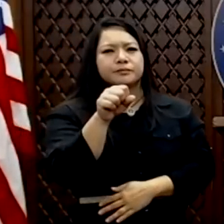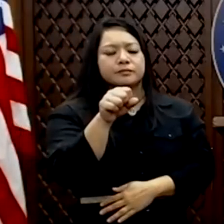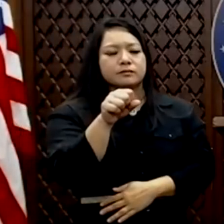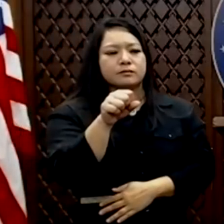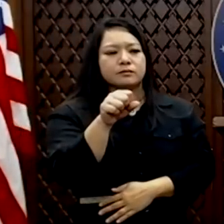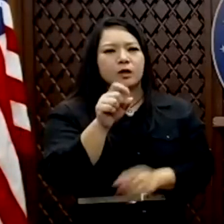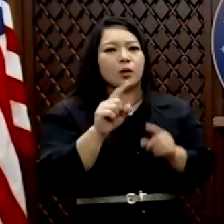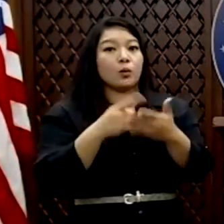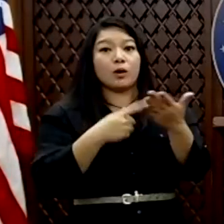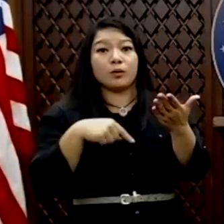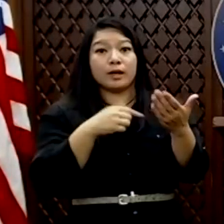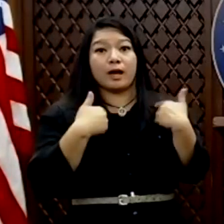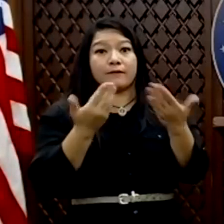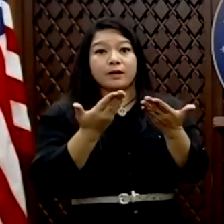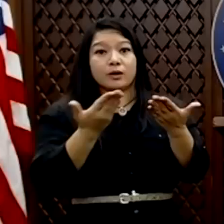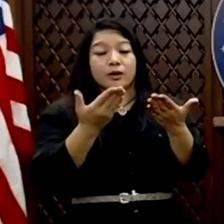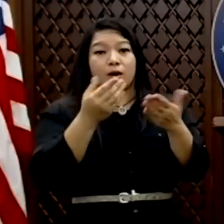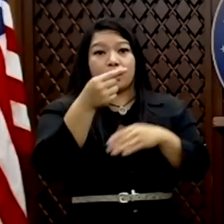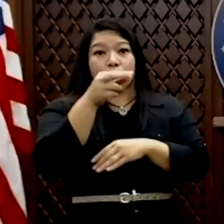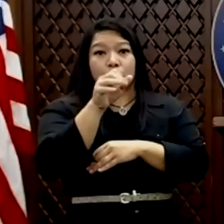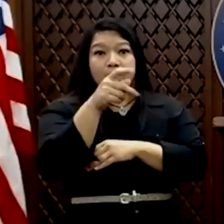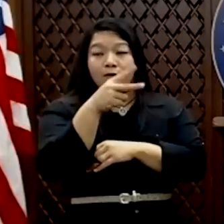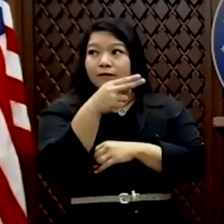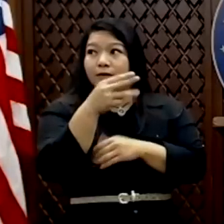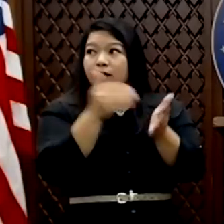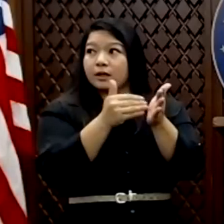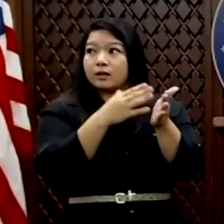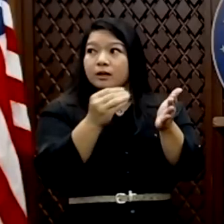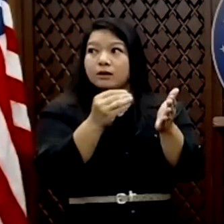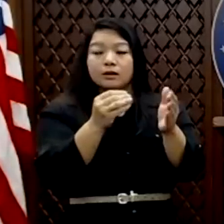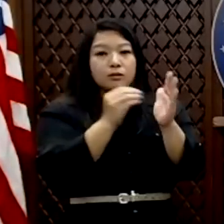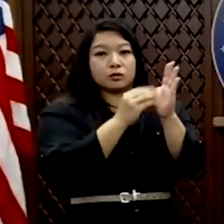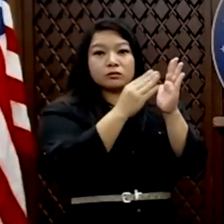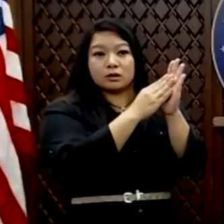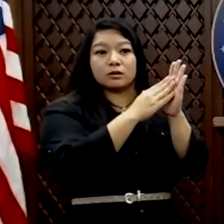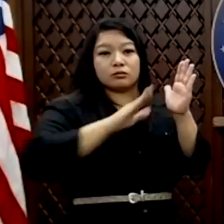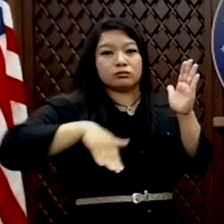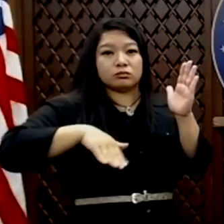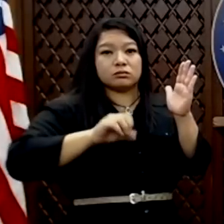What we have here on the graph, and I can just pop it back up here in a second here.